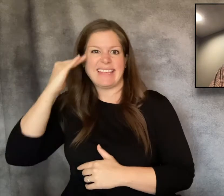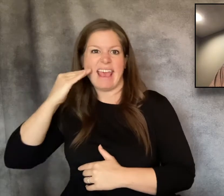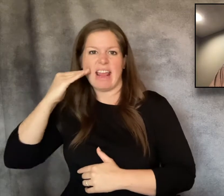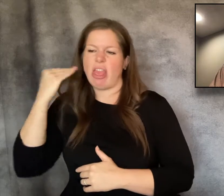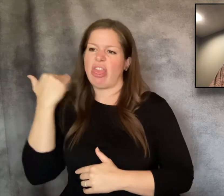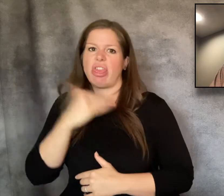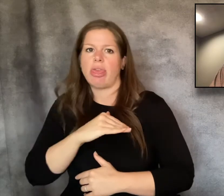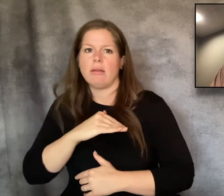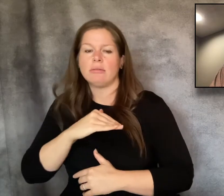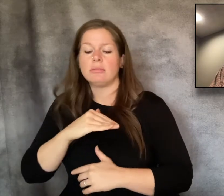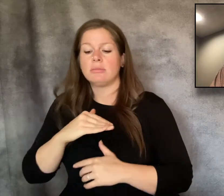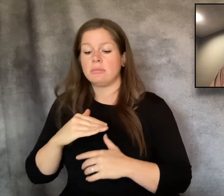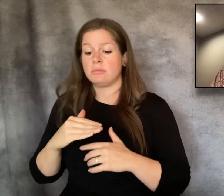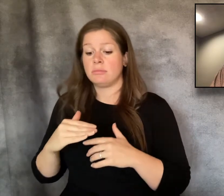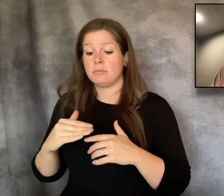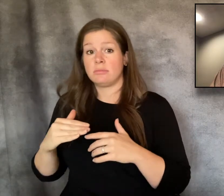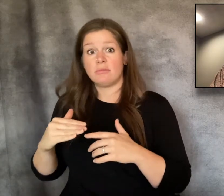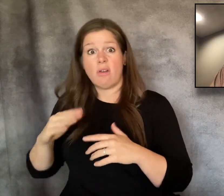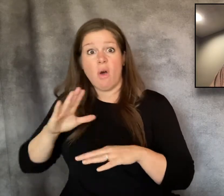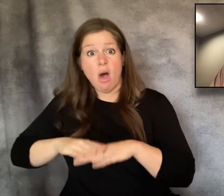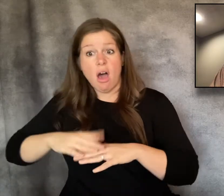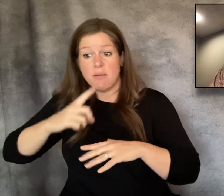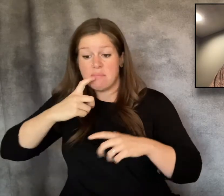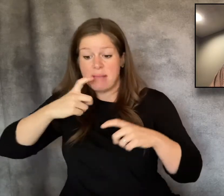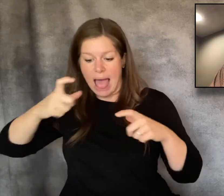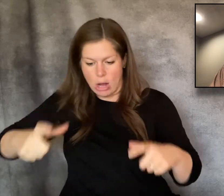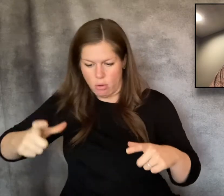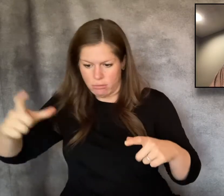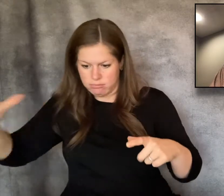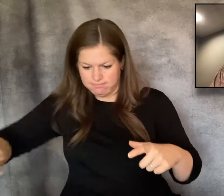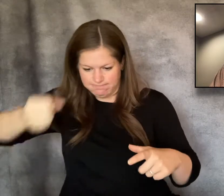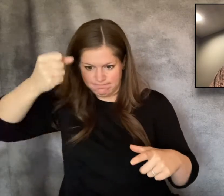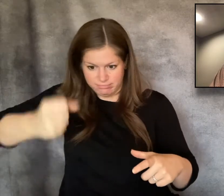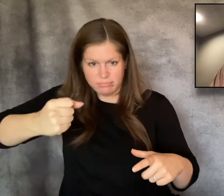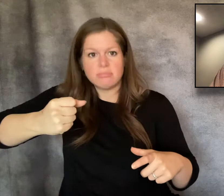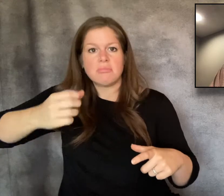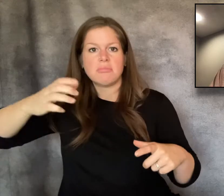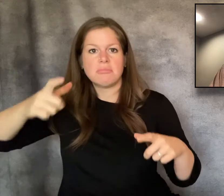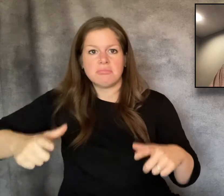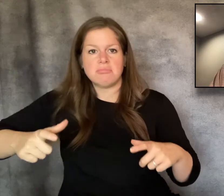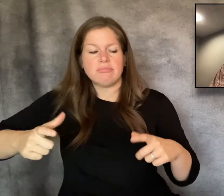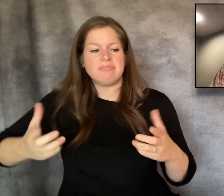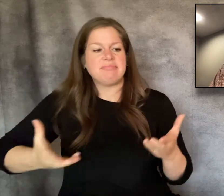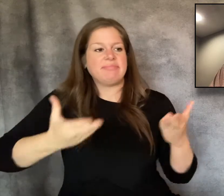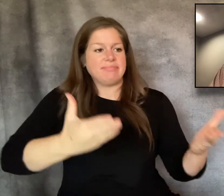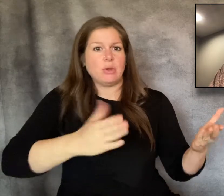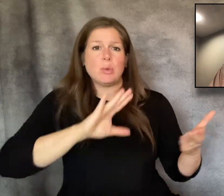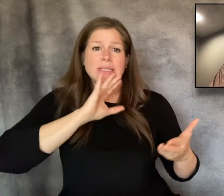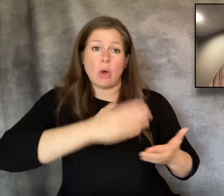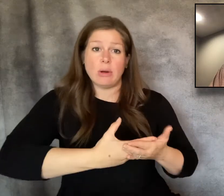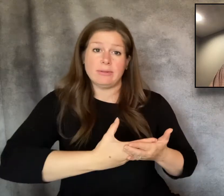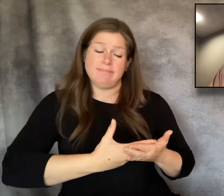a party scene, just letting you know that. "And his disciples came and took the body and buried it, and they went and told Jesus."